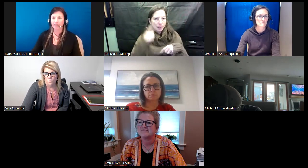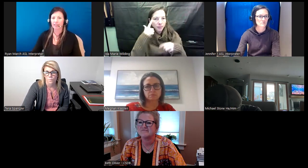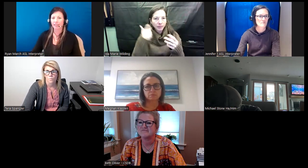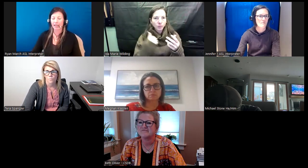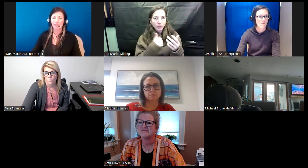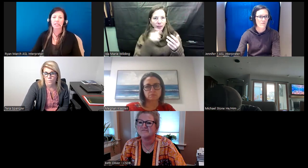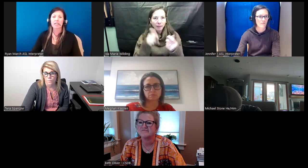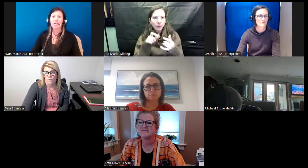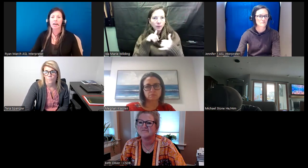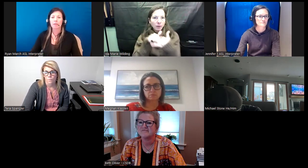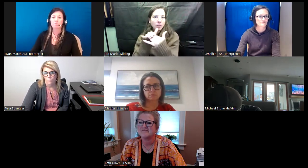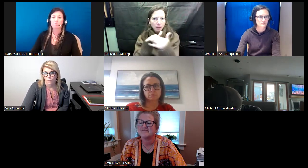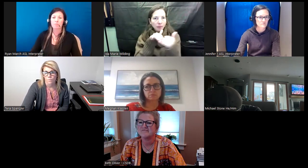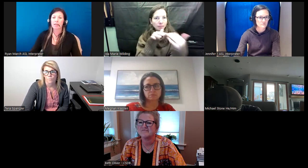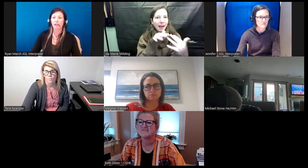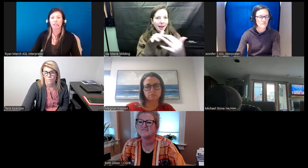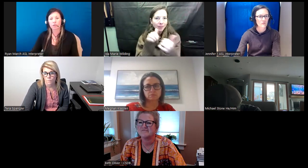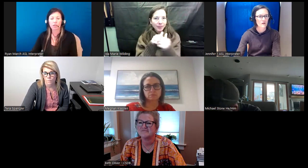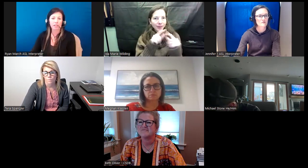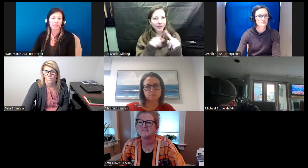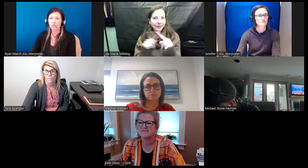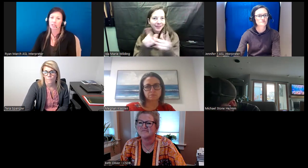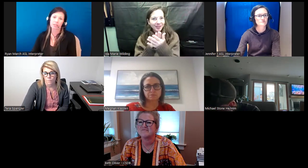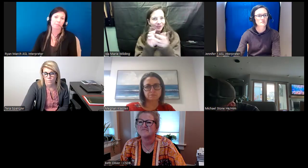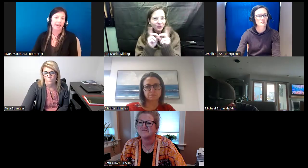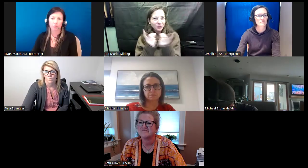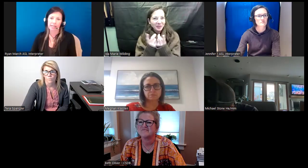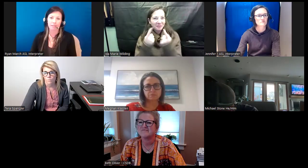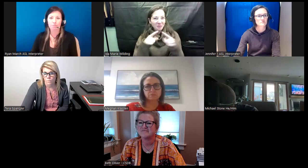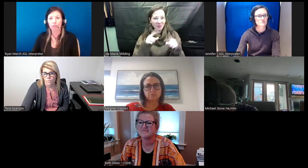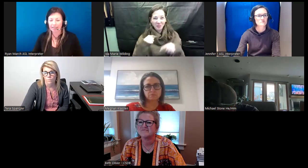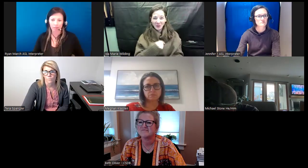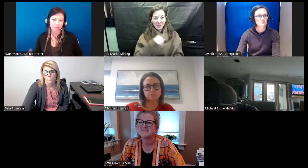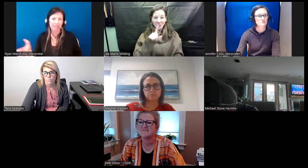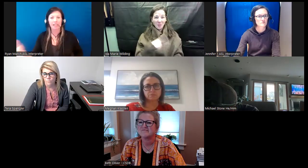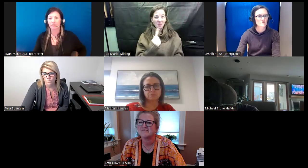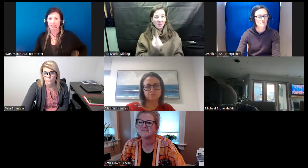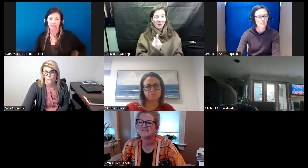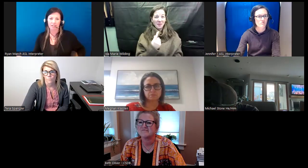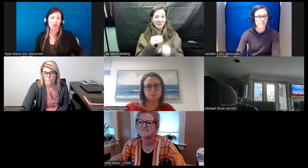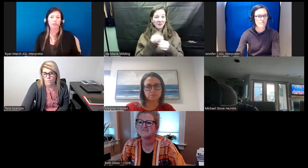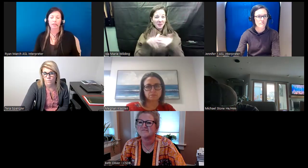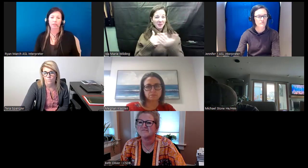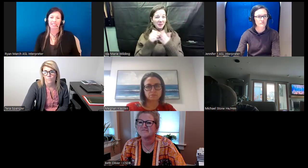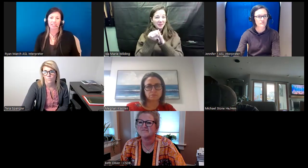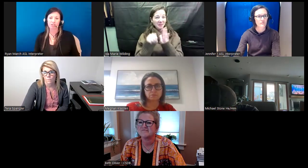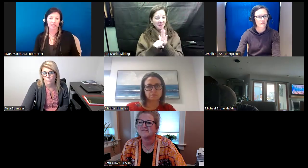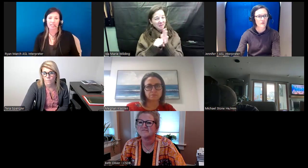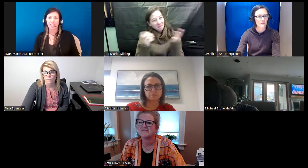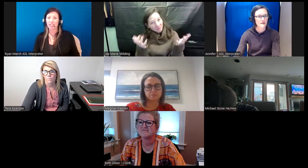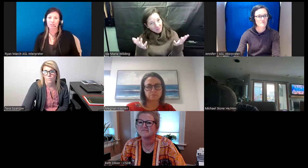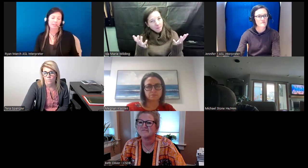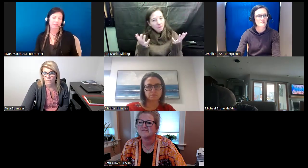anything like that. But, a lot of times there's a battle and we're getting pulled down because of this whole thing with the